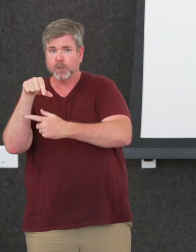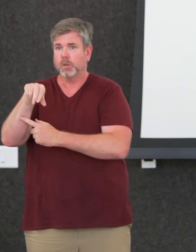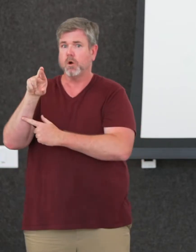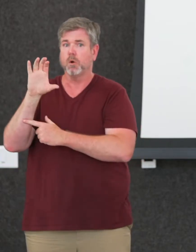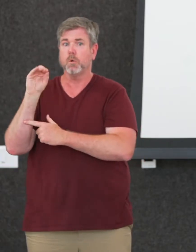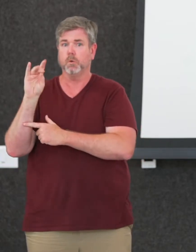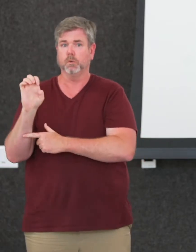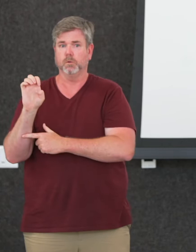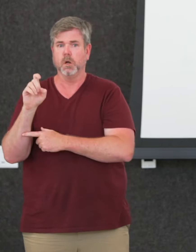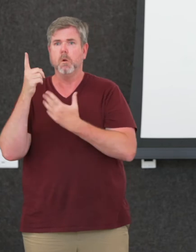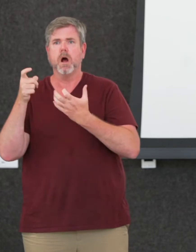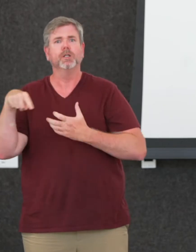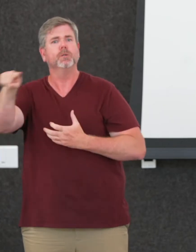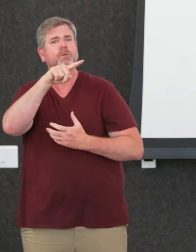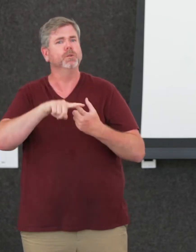very important.